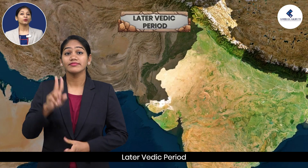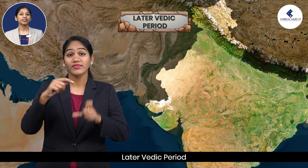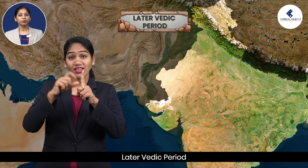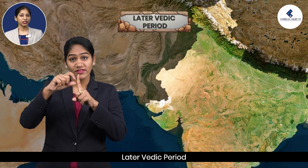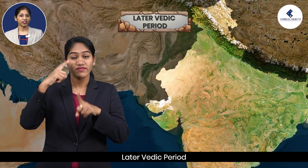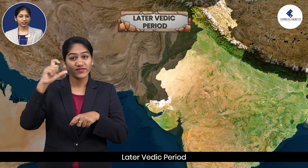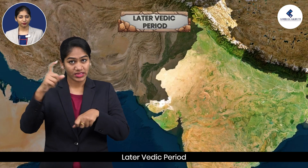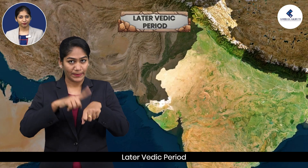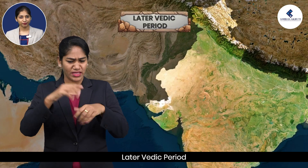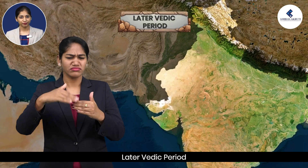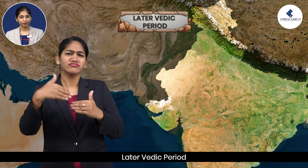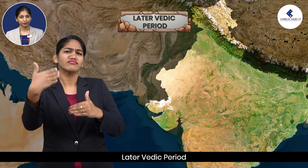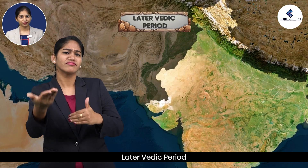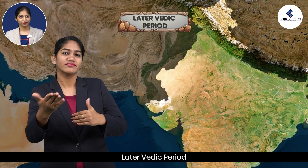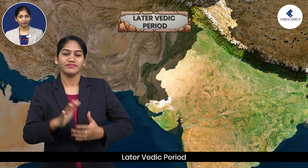Later Vedic period.